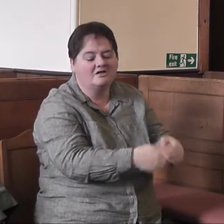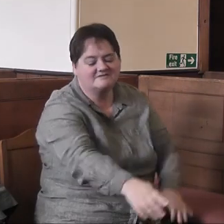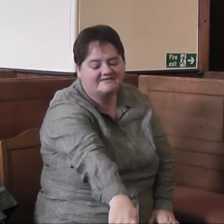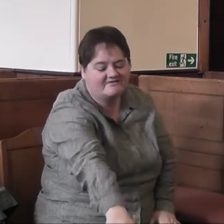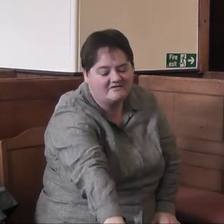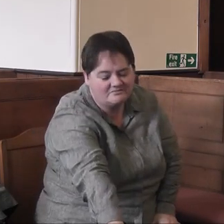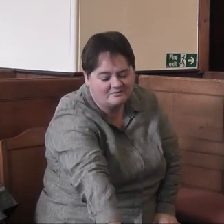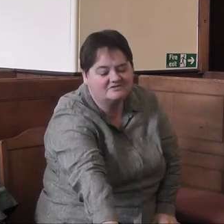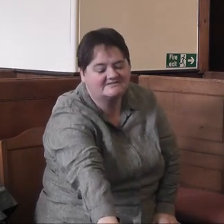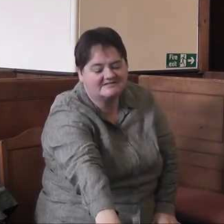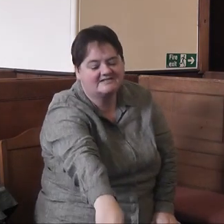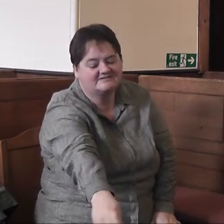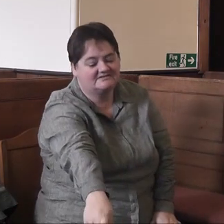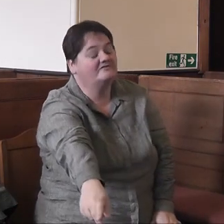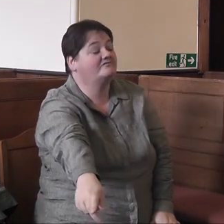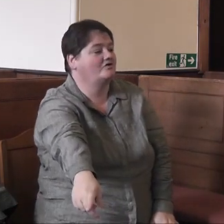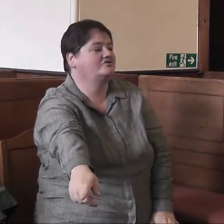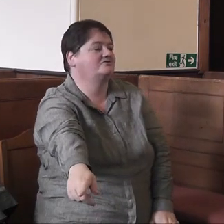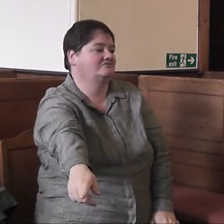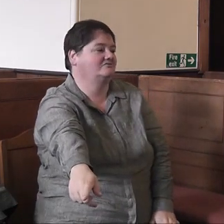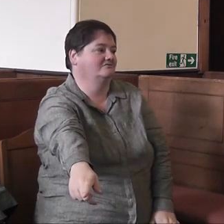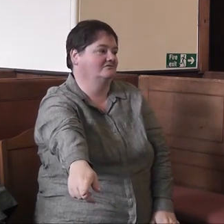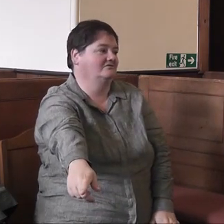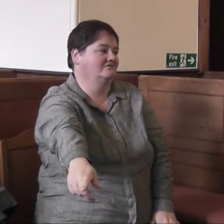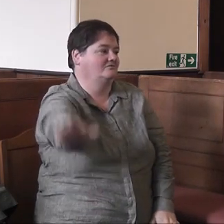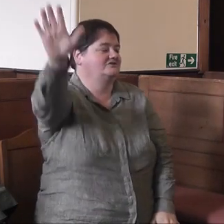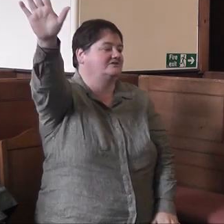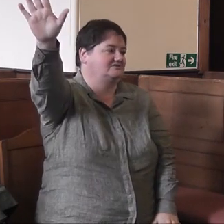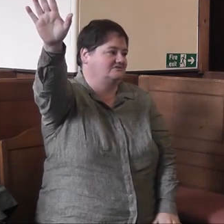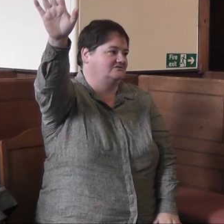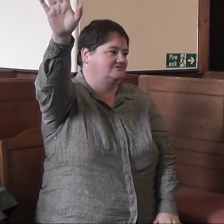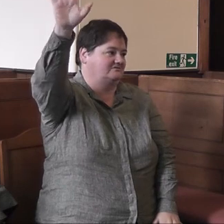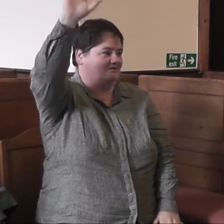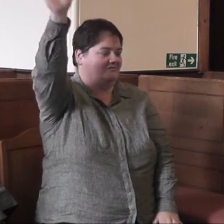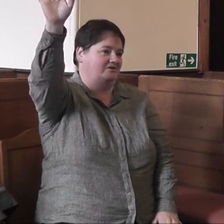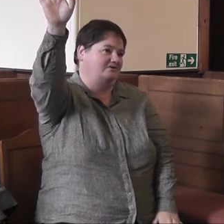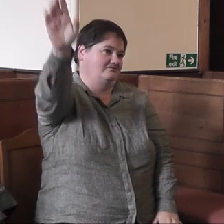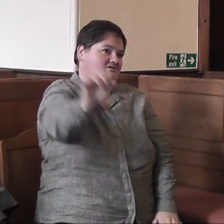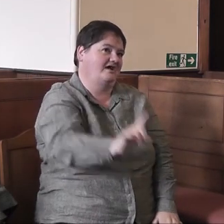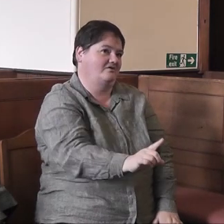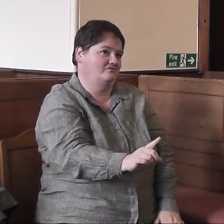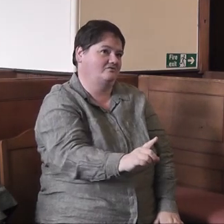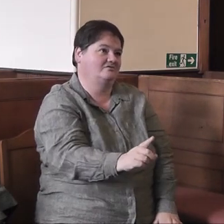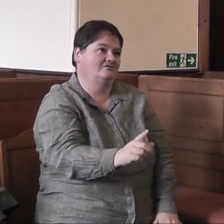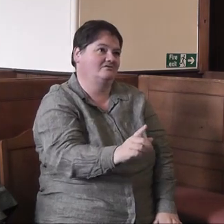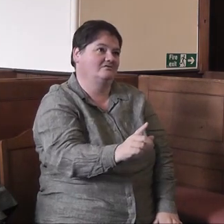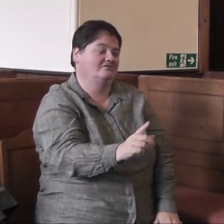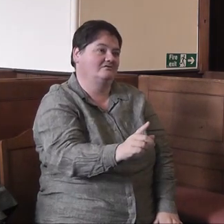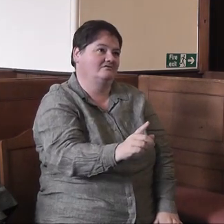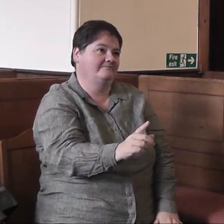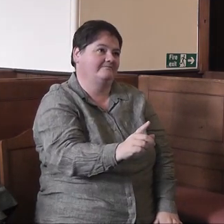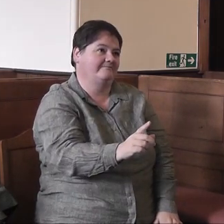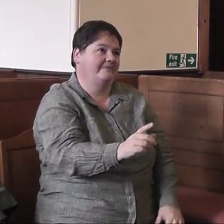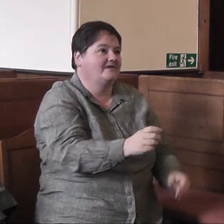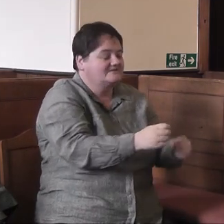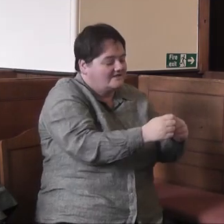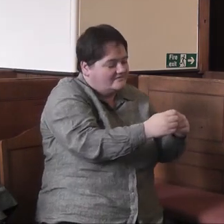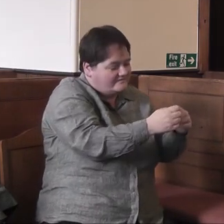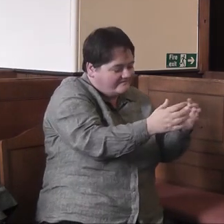Because the third one says Son of God, which is up here, down. So the